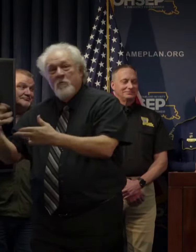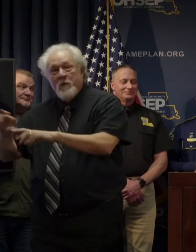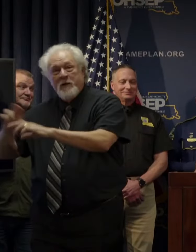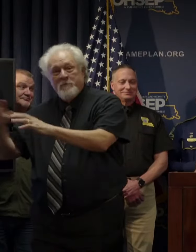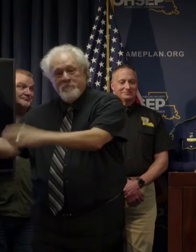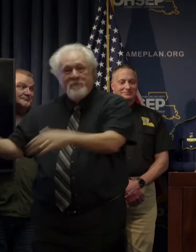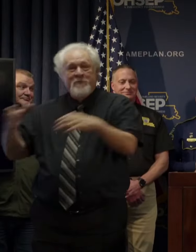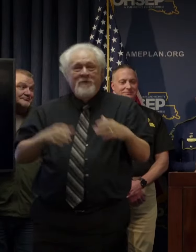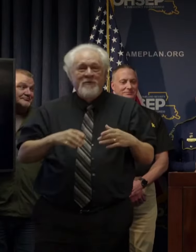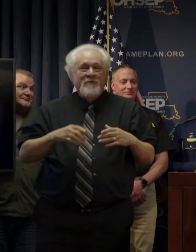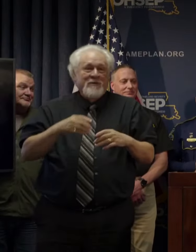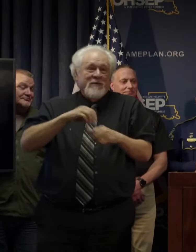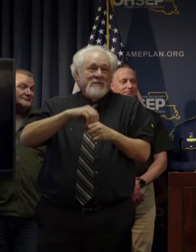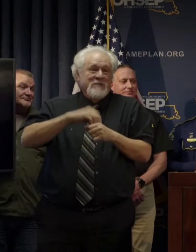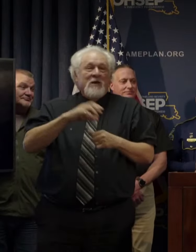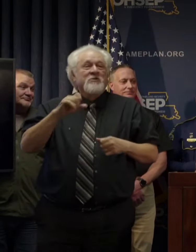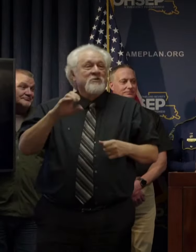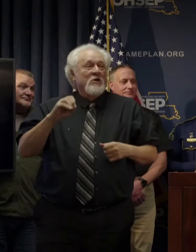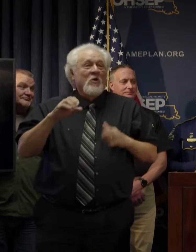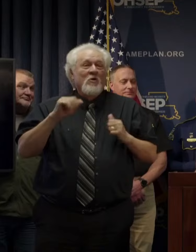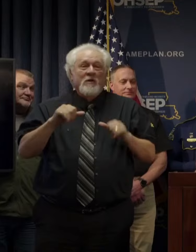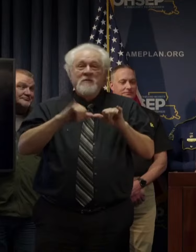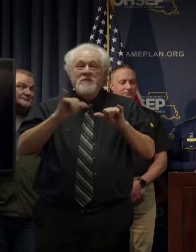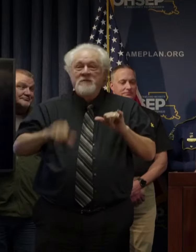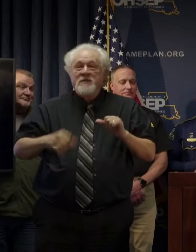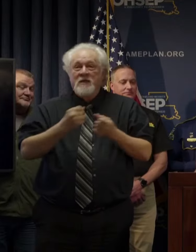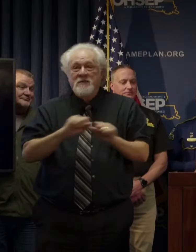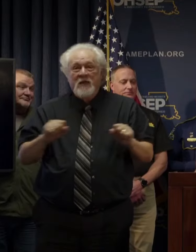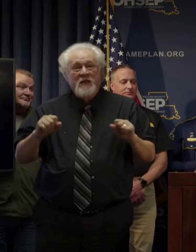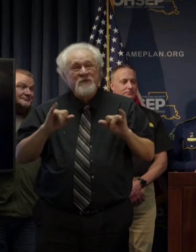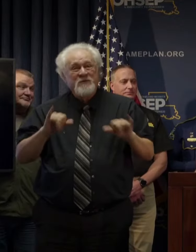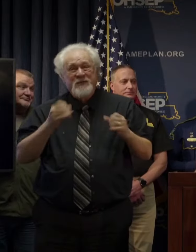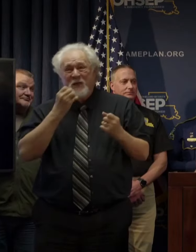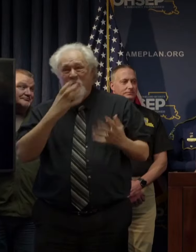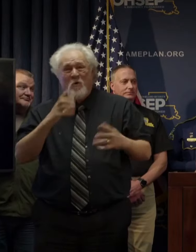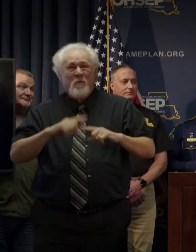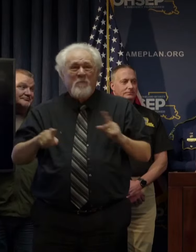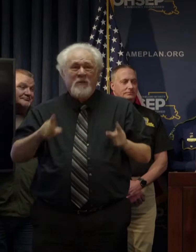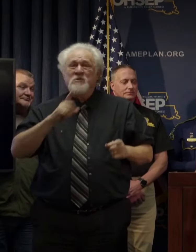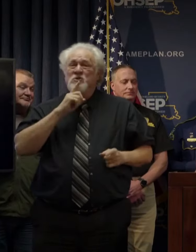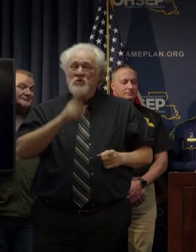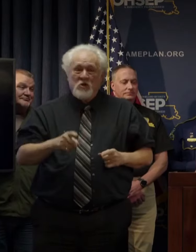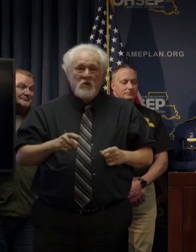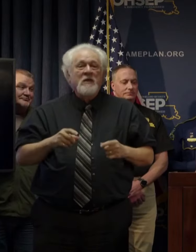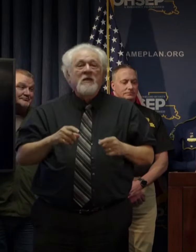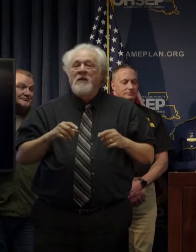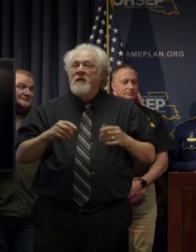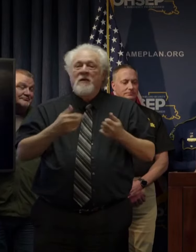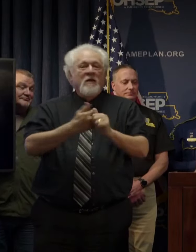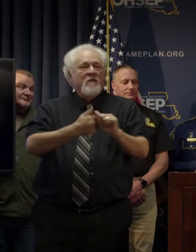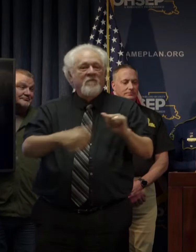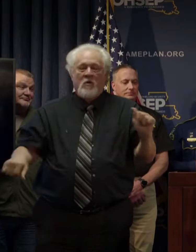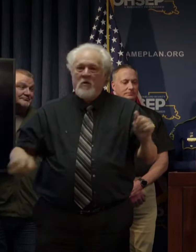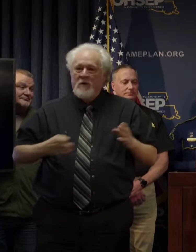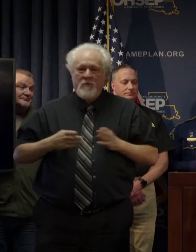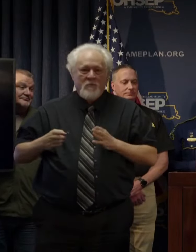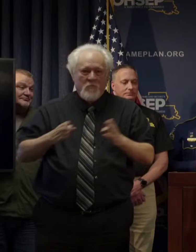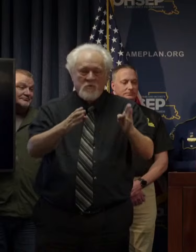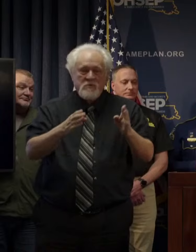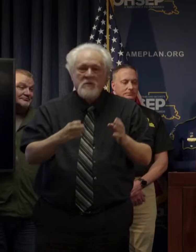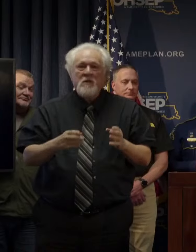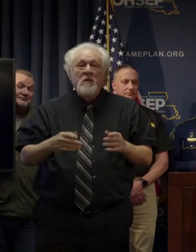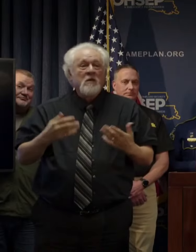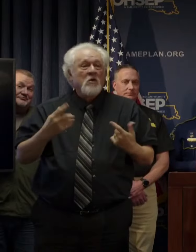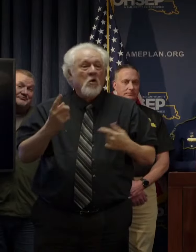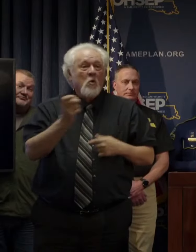again. So we want everybody to stay safe, stay warm, but certainly stay off the roads as well. And so with that, I'll take